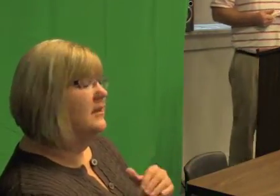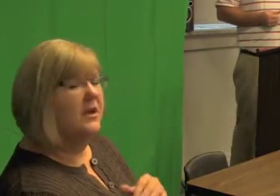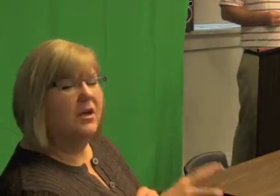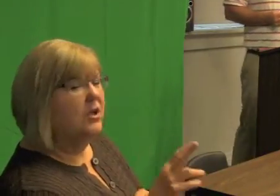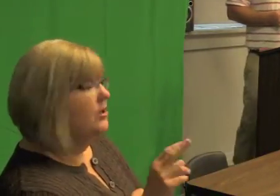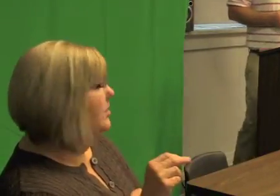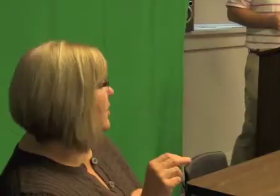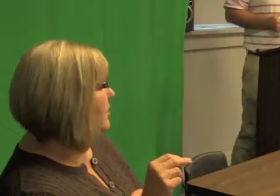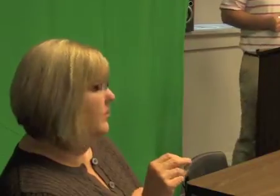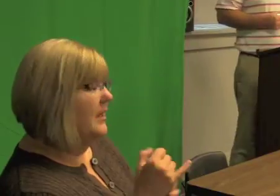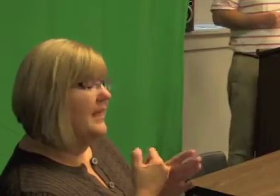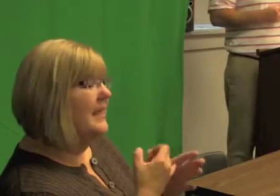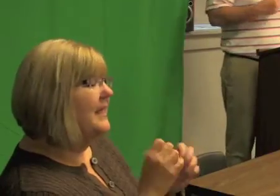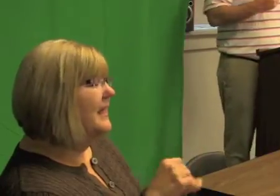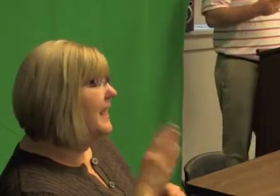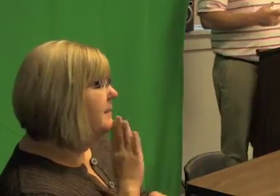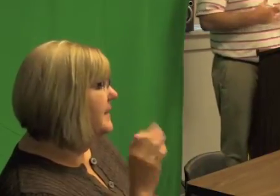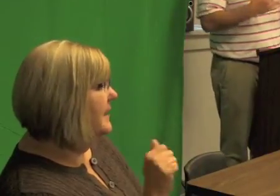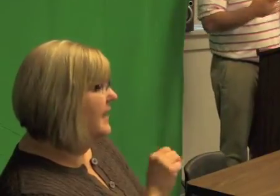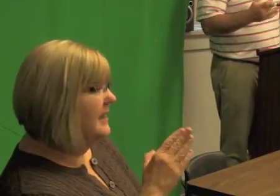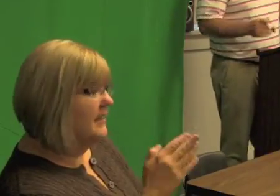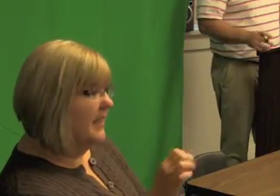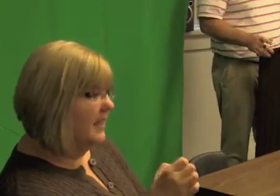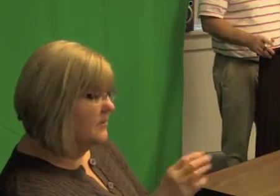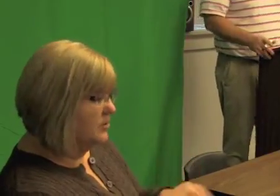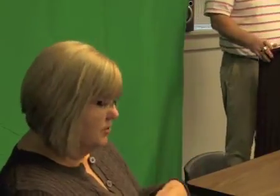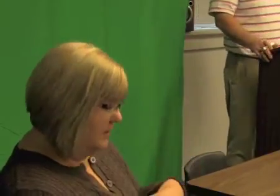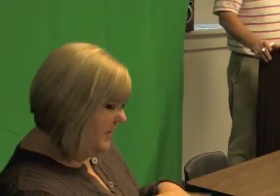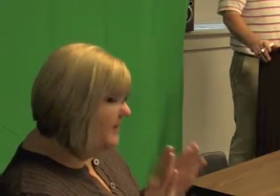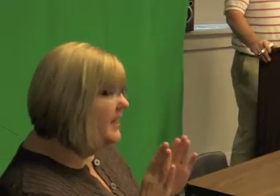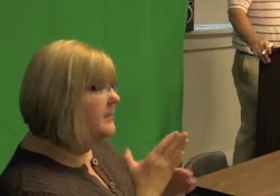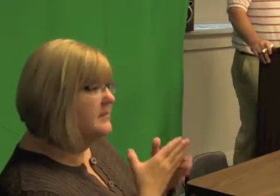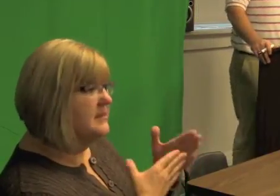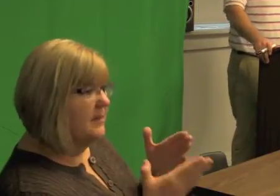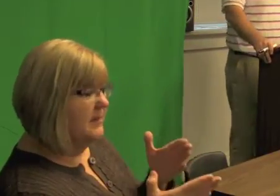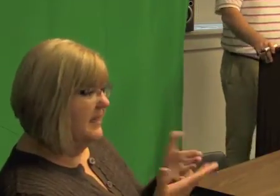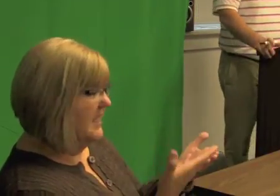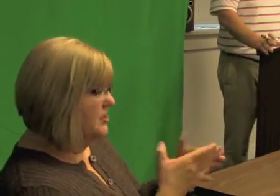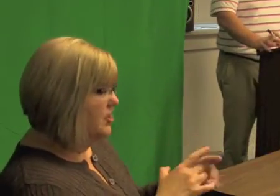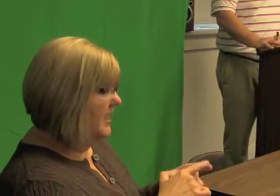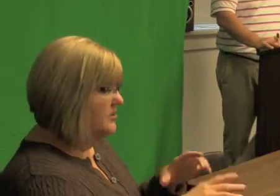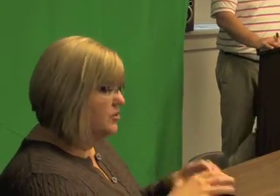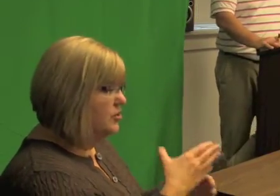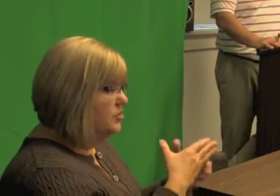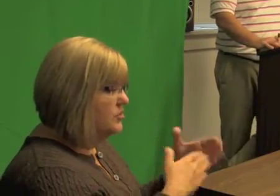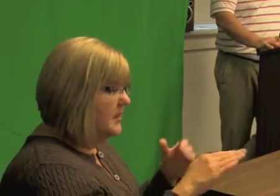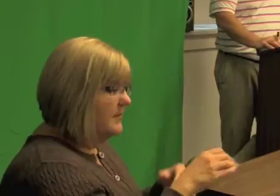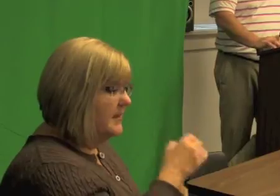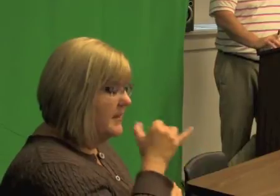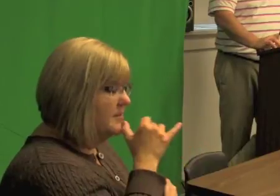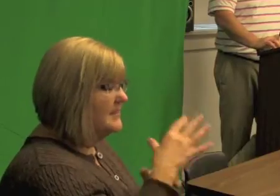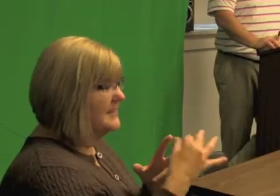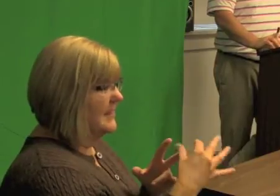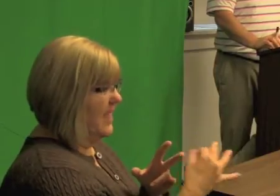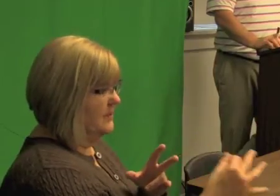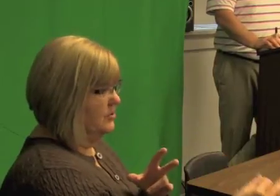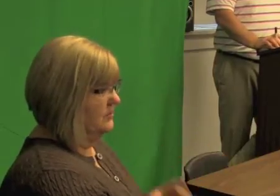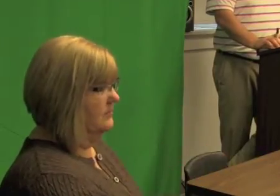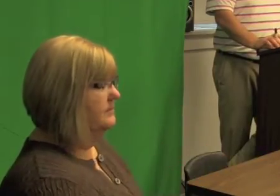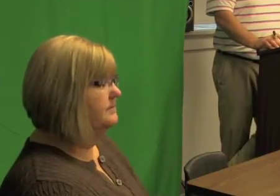No. It could be anything else. You're giving up something. A chance to do something else is an option.